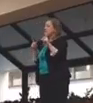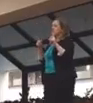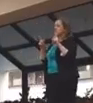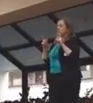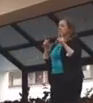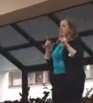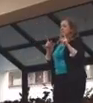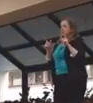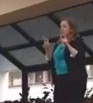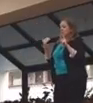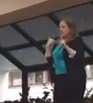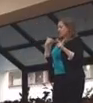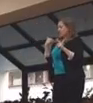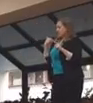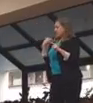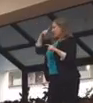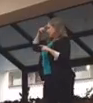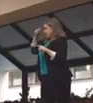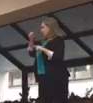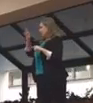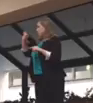I also should add briefly,